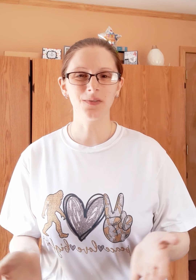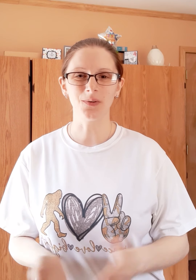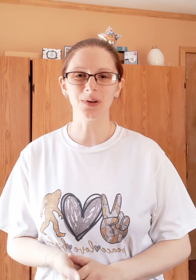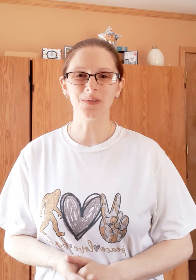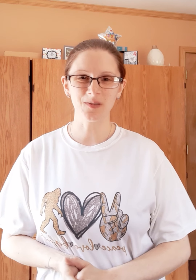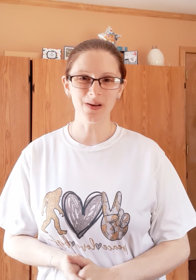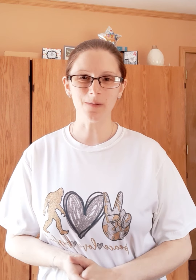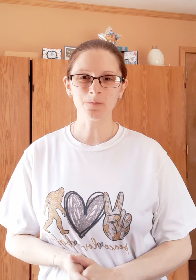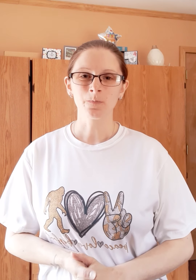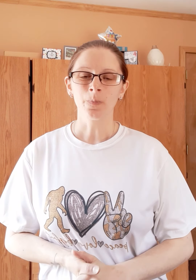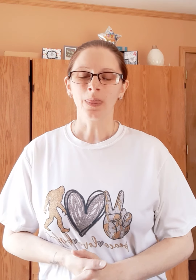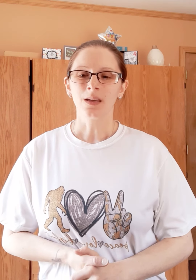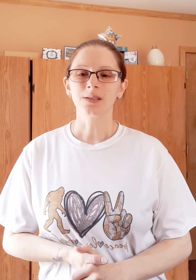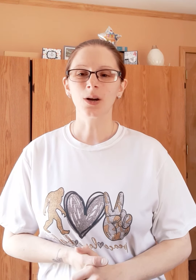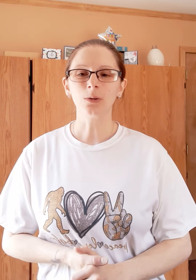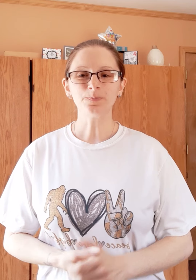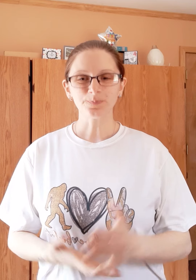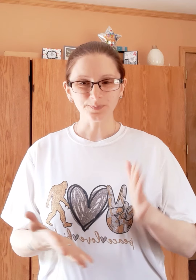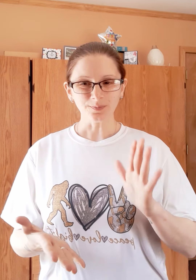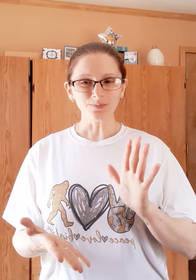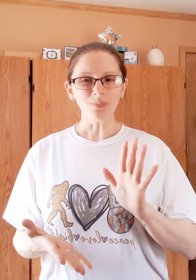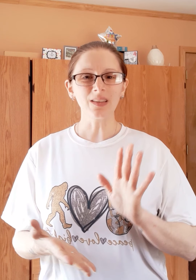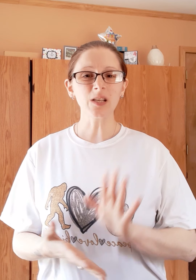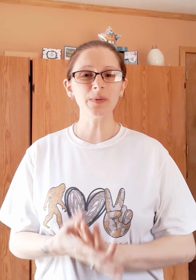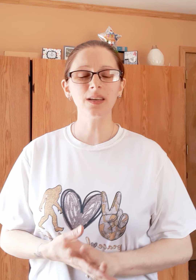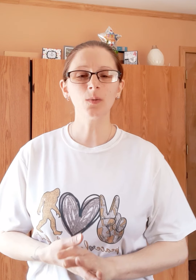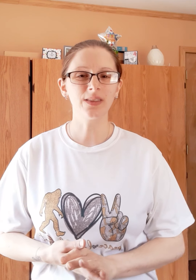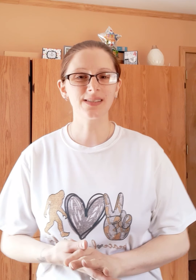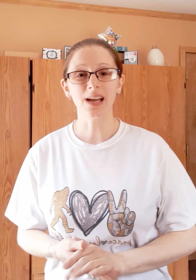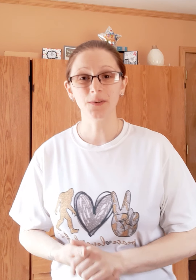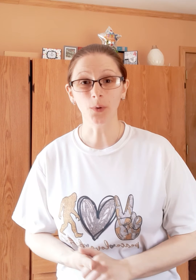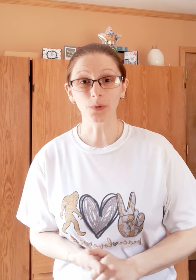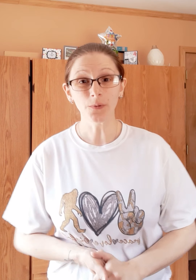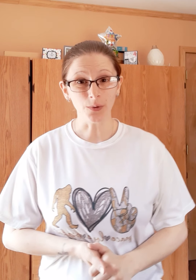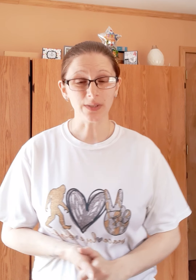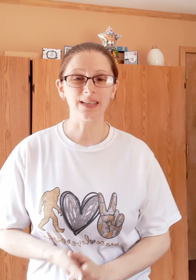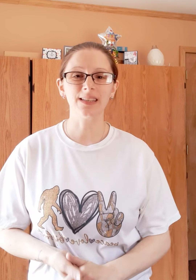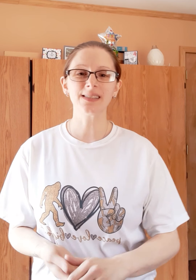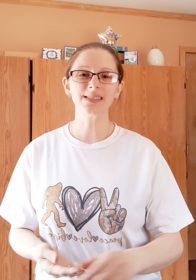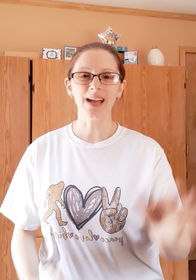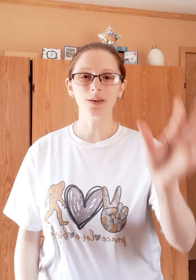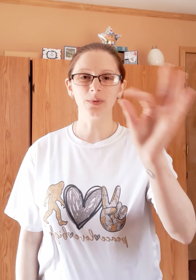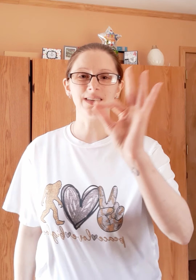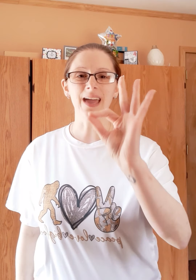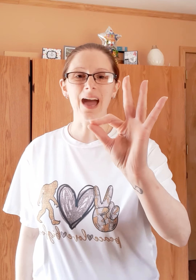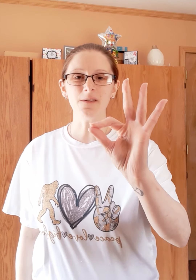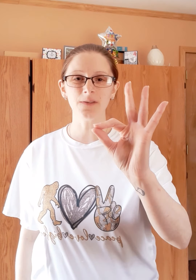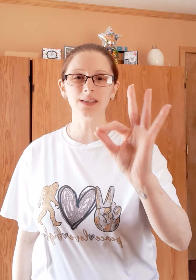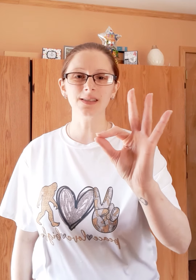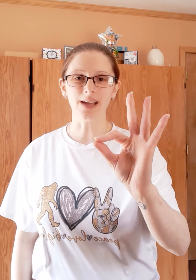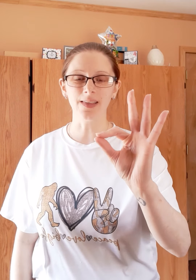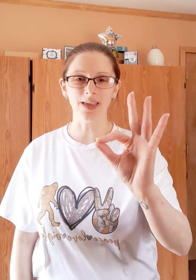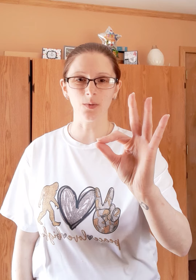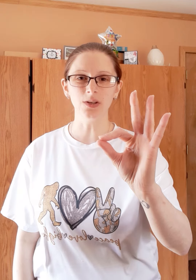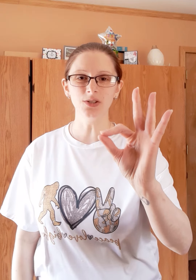fruit of the Spirit. So let's begin with the sign for fruit. It is a sign with the F in sign language,